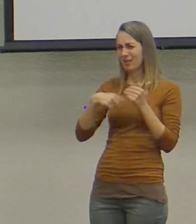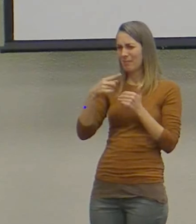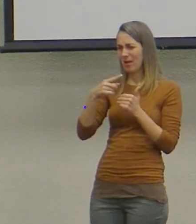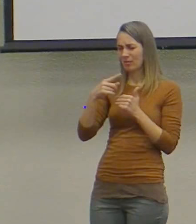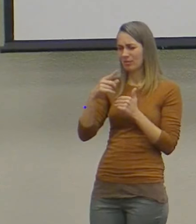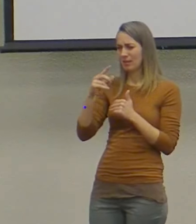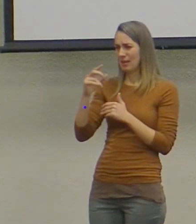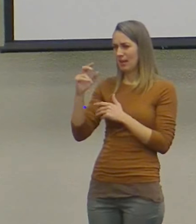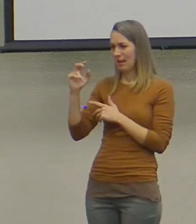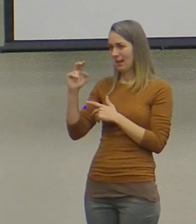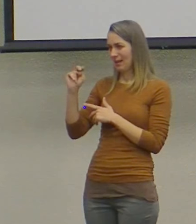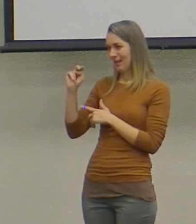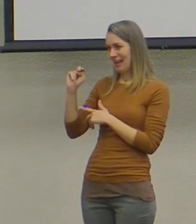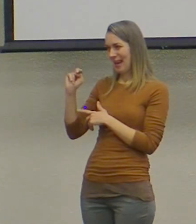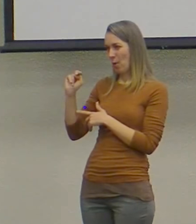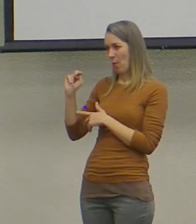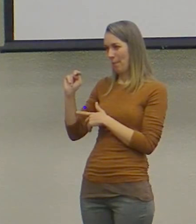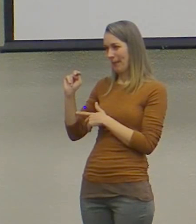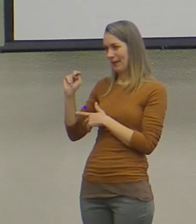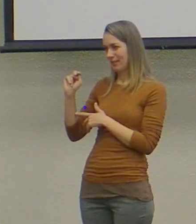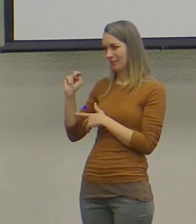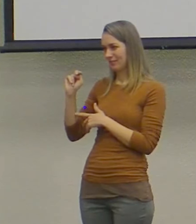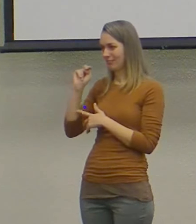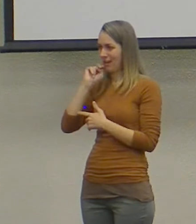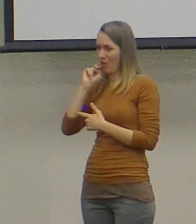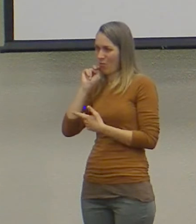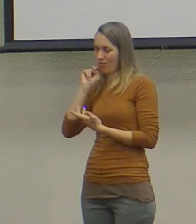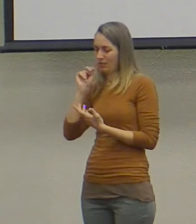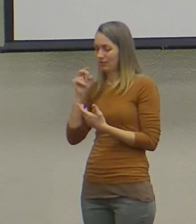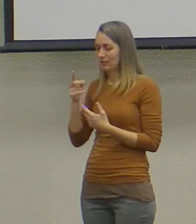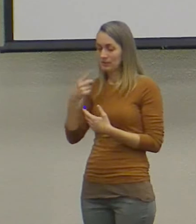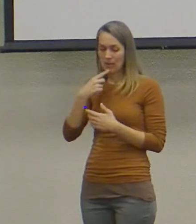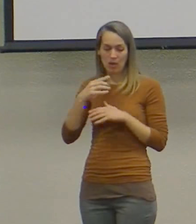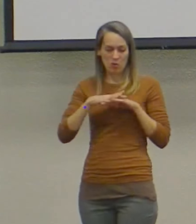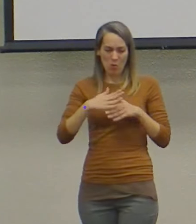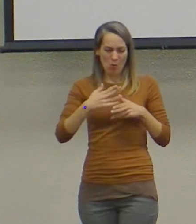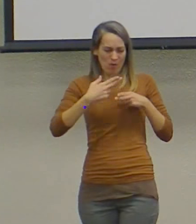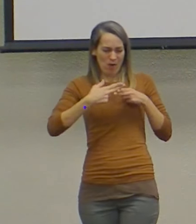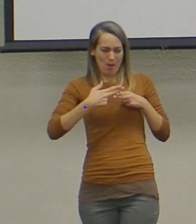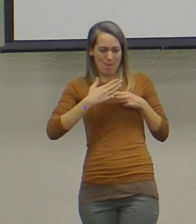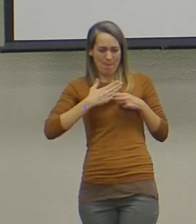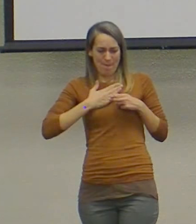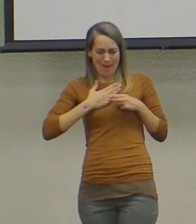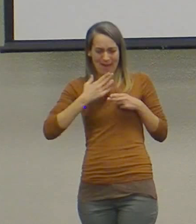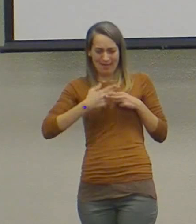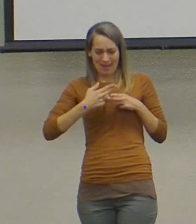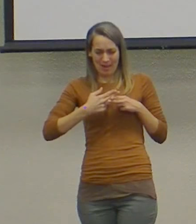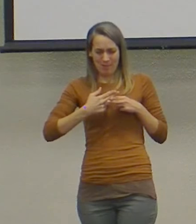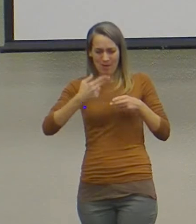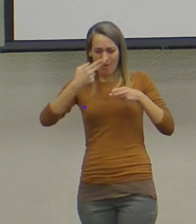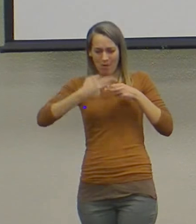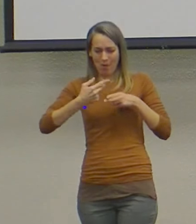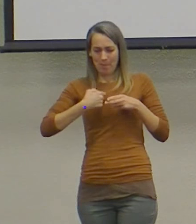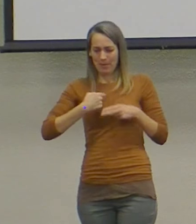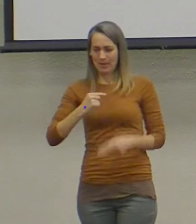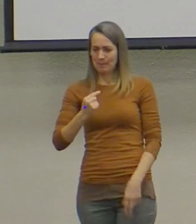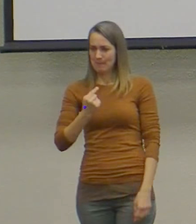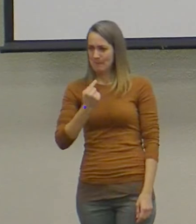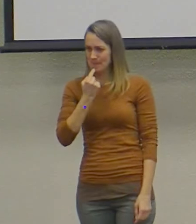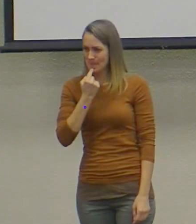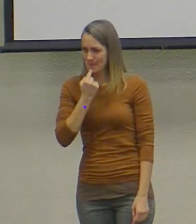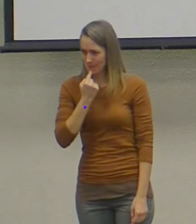call me by my name, call me by another name, which means bitterness. And